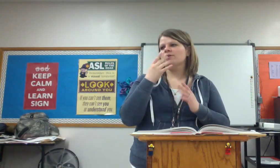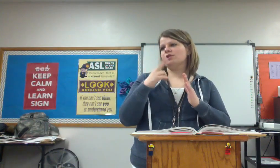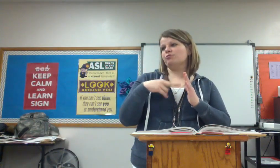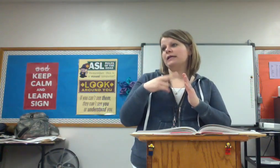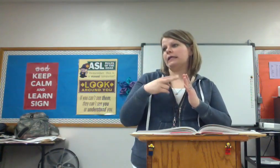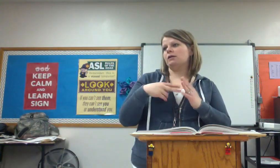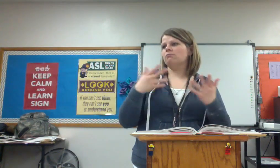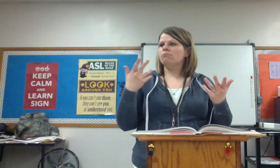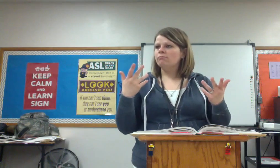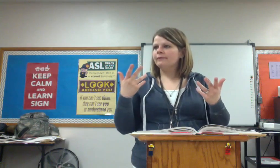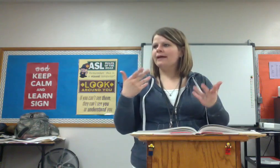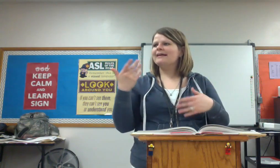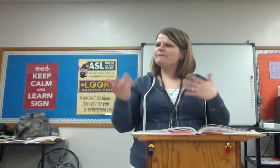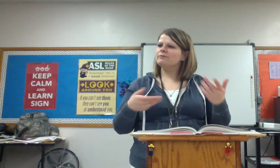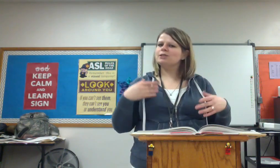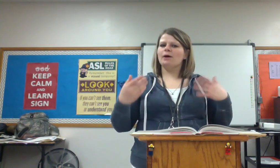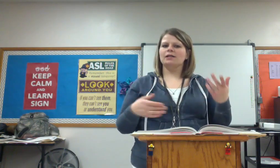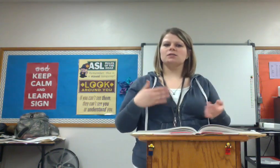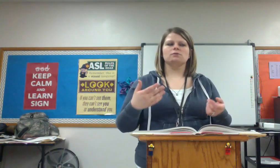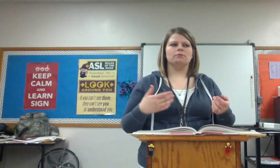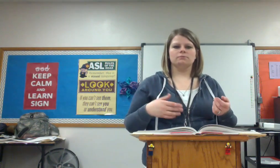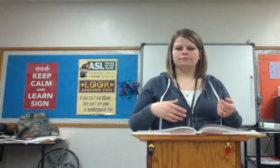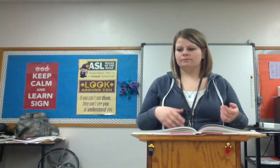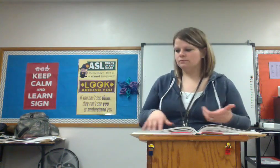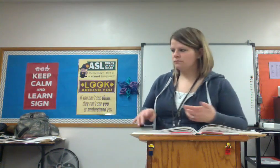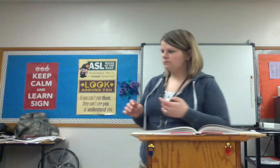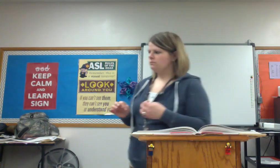to read. Okay? Give a response to them.